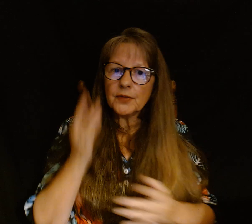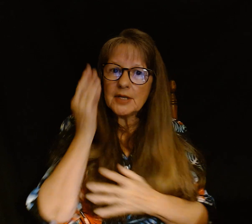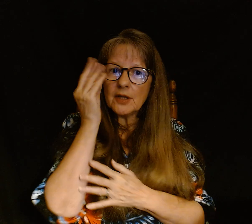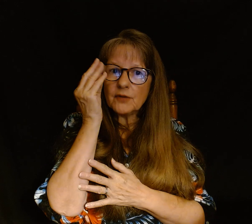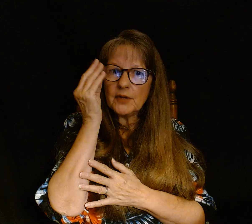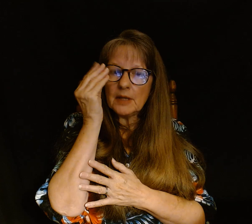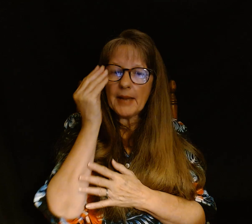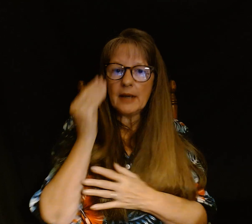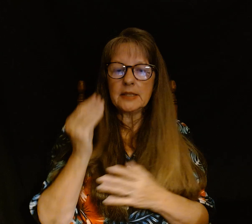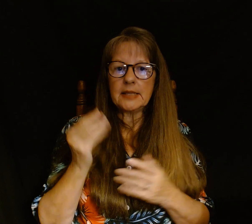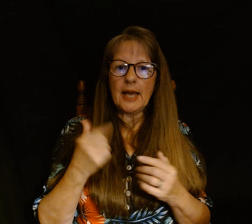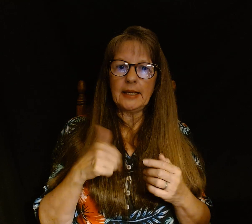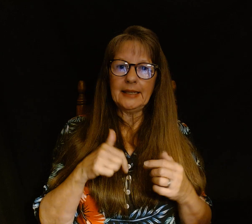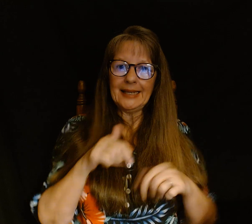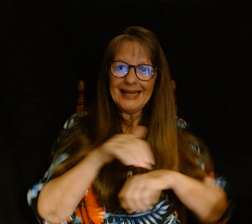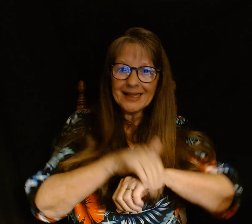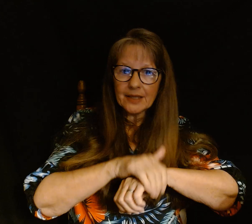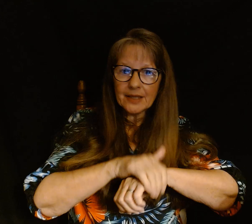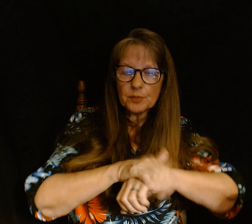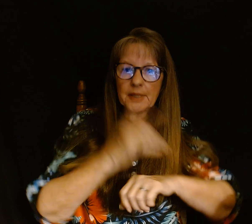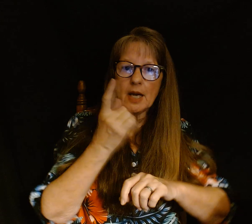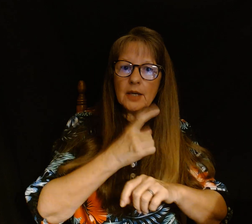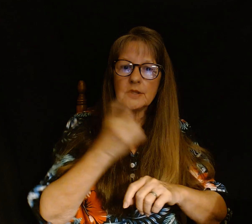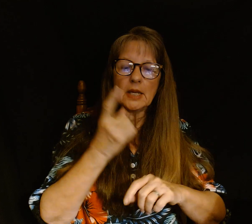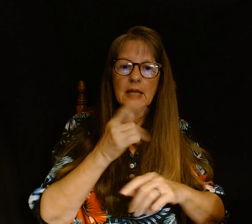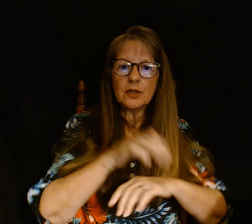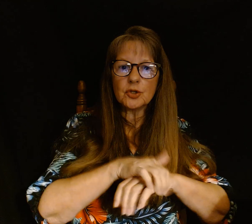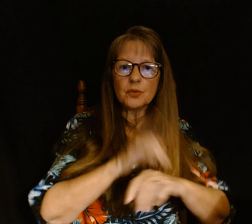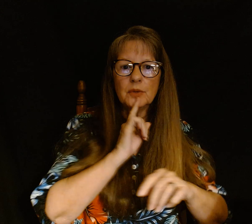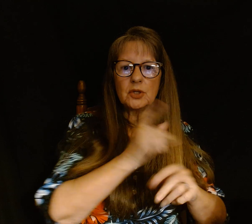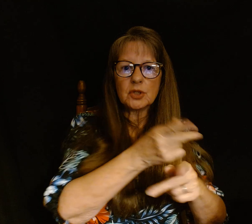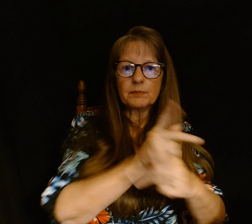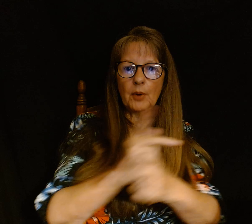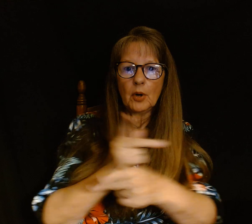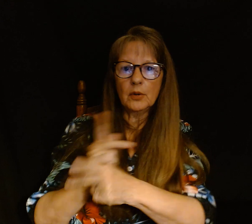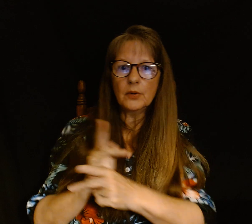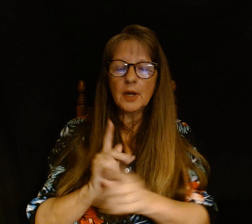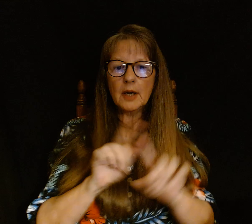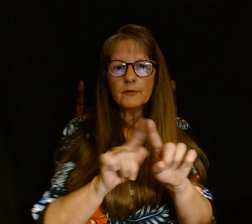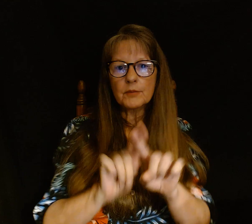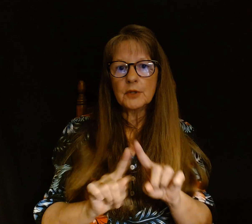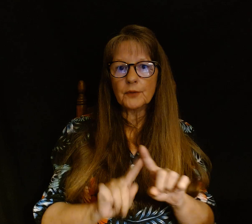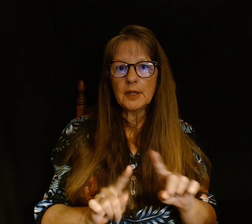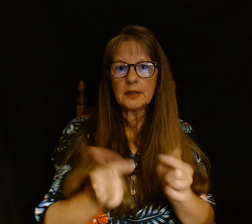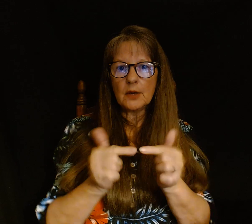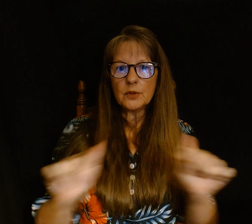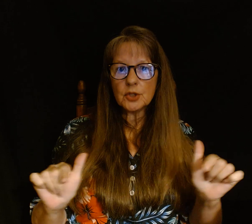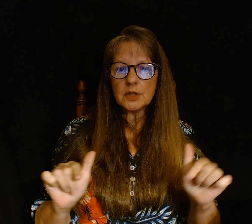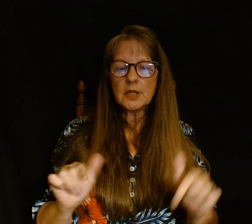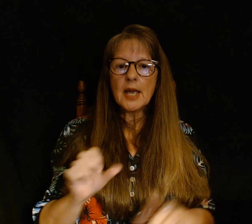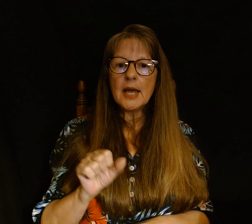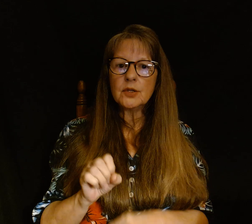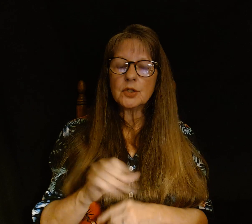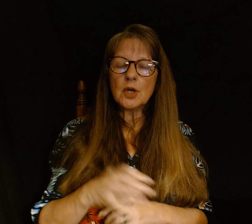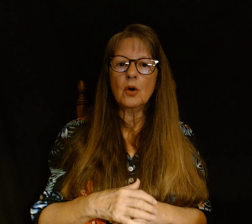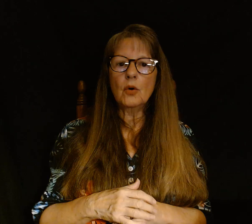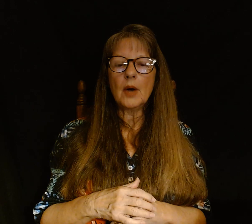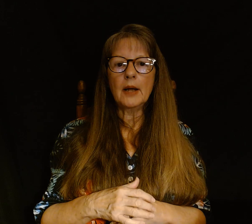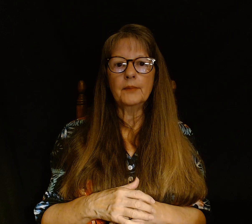that you have to think about, is that in English, because English is really just borrowed from different languages, and so